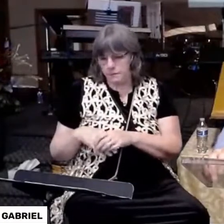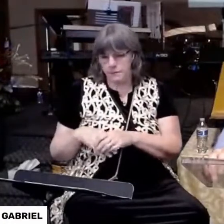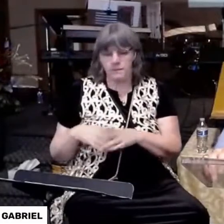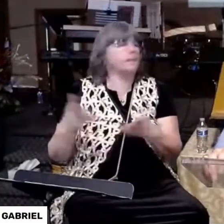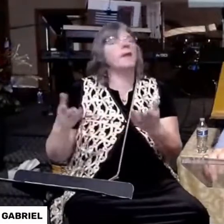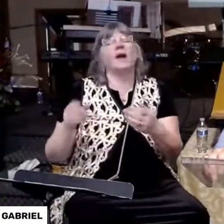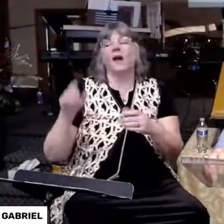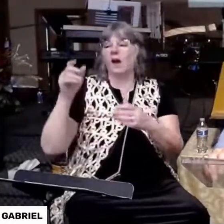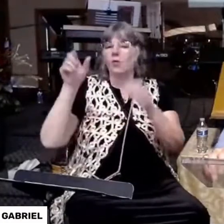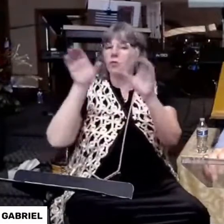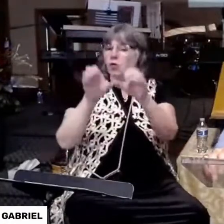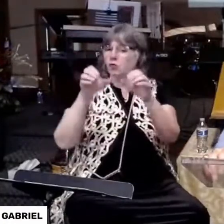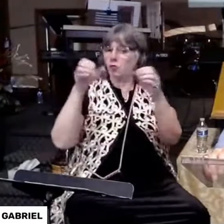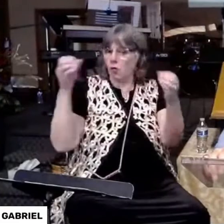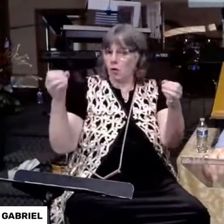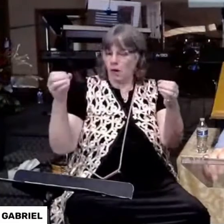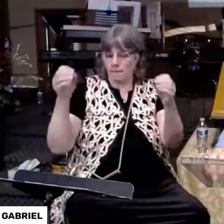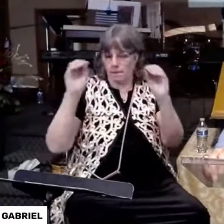to the political,